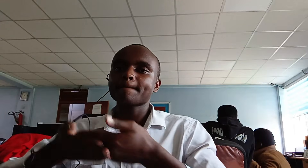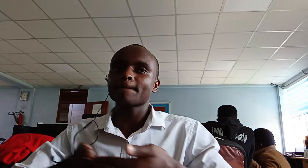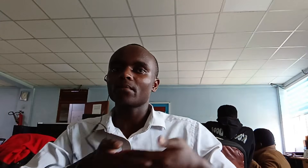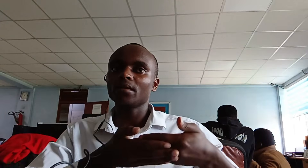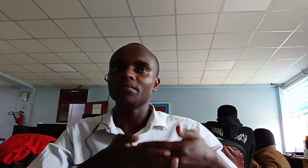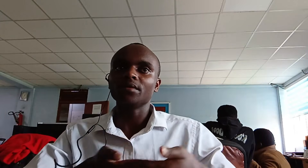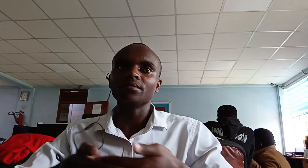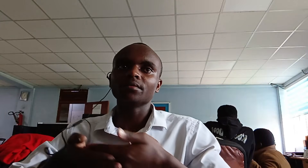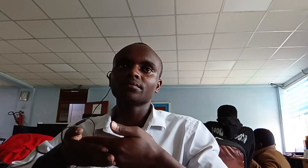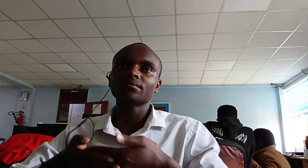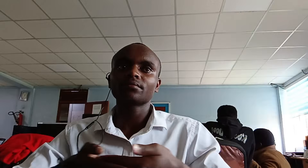Baby.